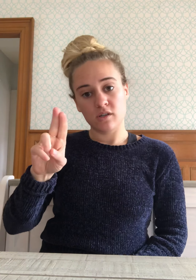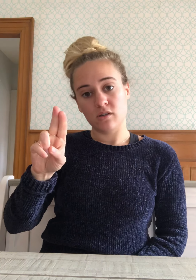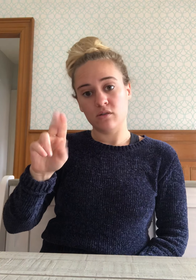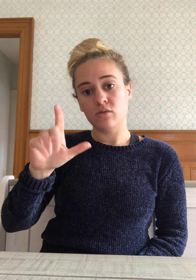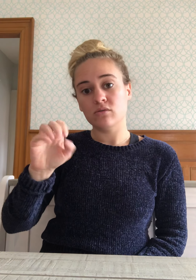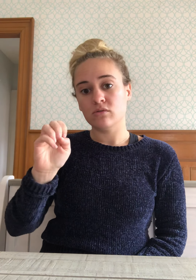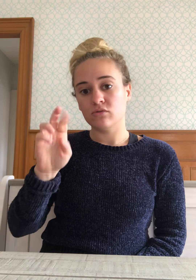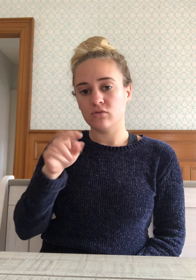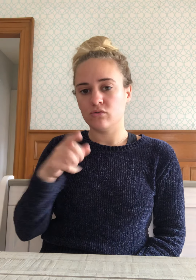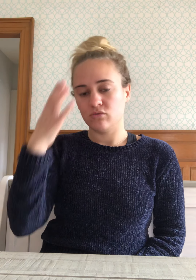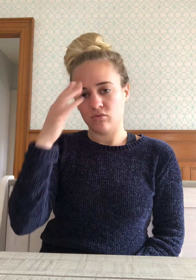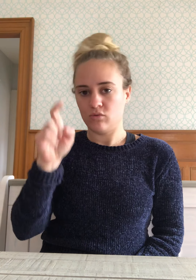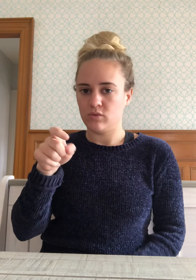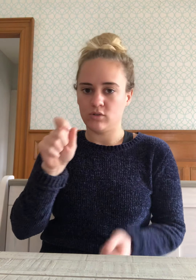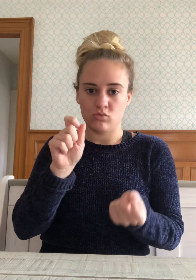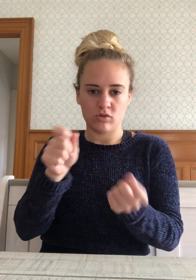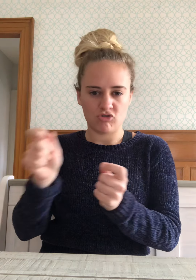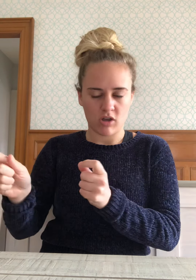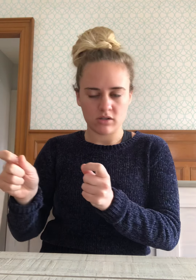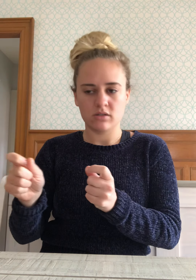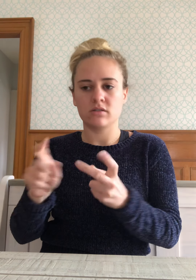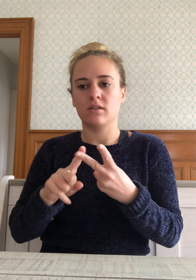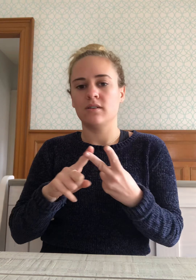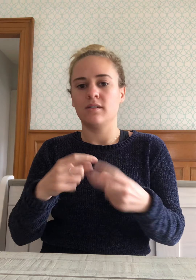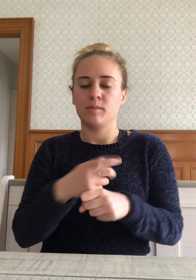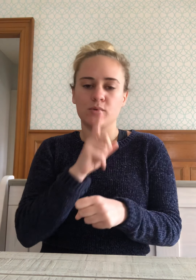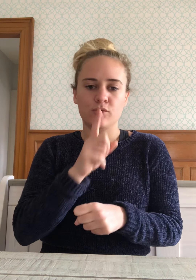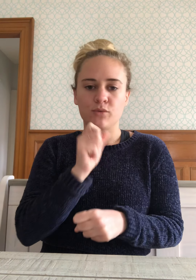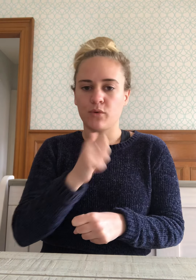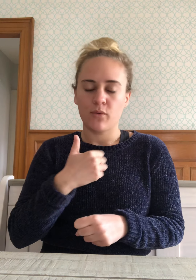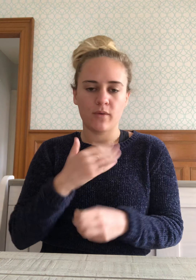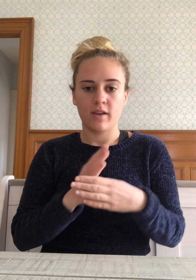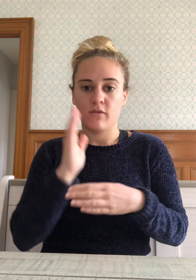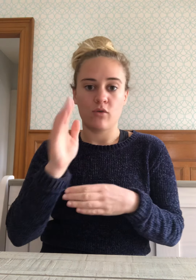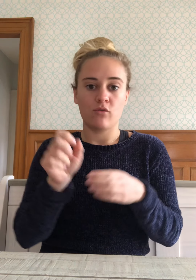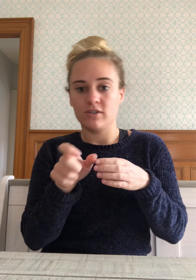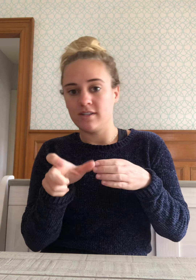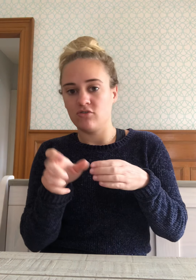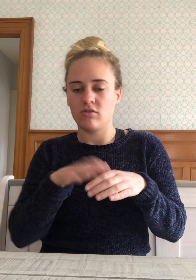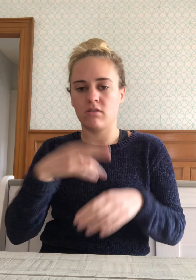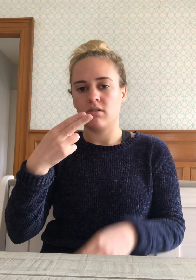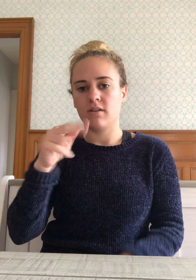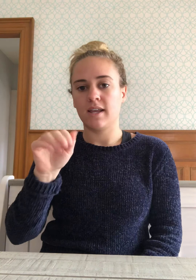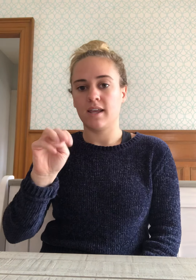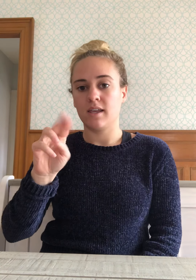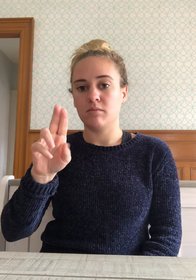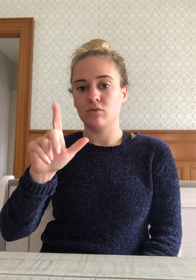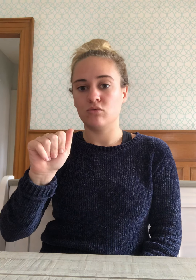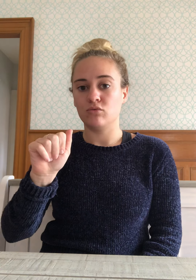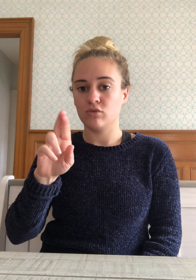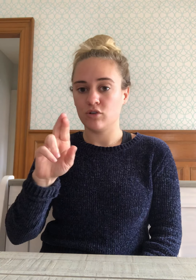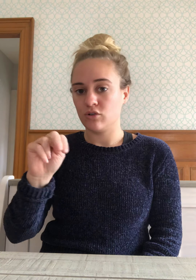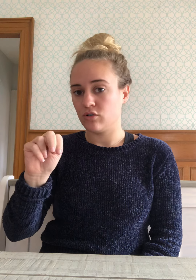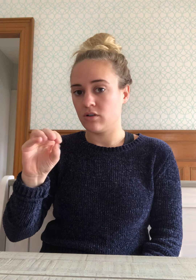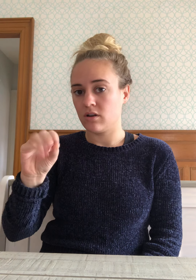adjust there. Be sure that you don't have overextension in the hamular notch area. And you want to adjust the distal buccal